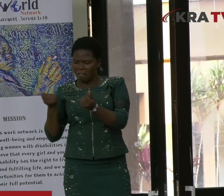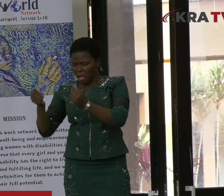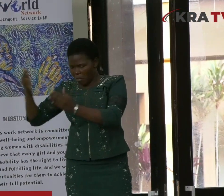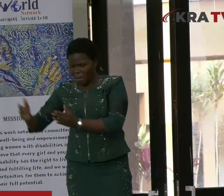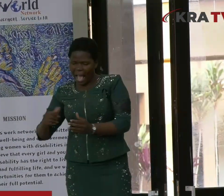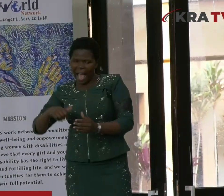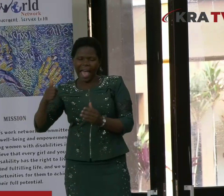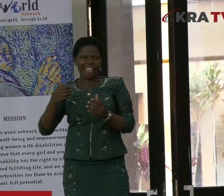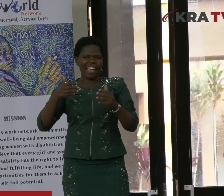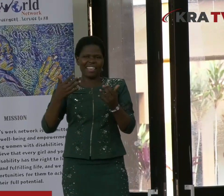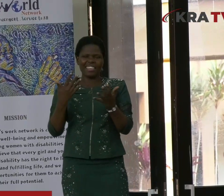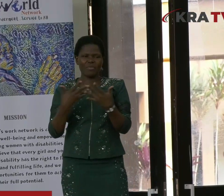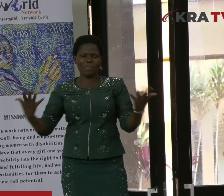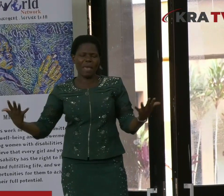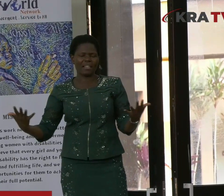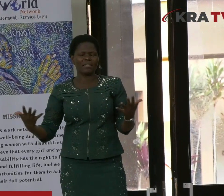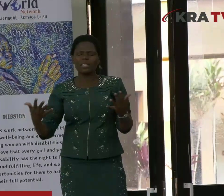we have two imports.